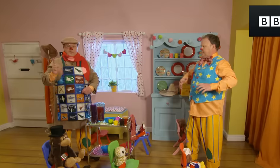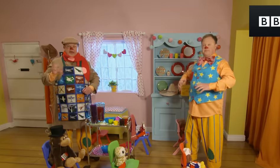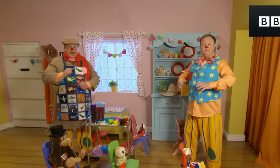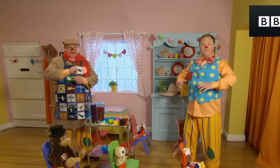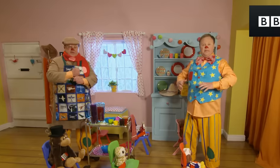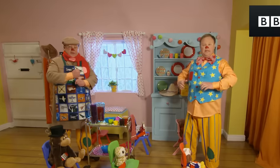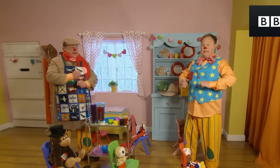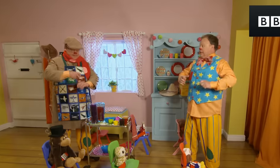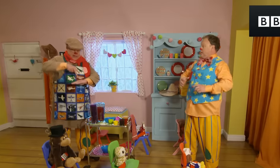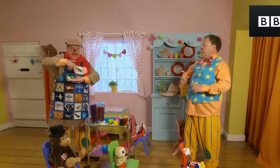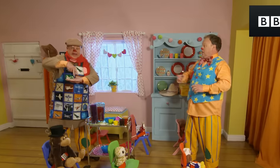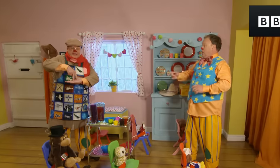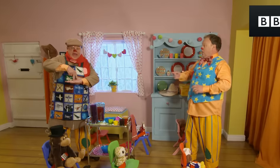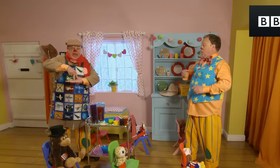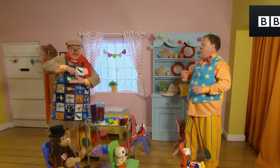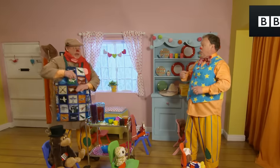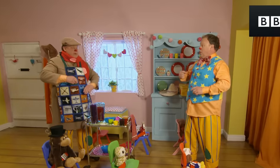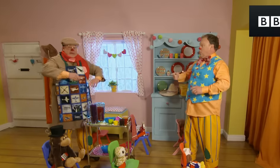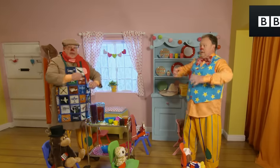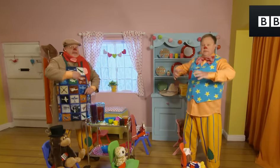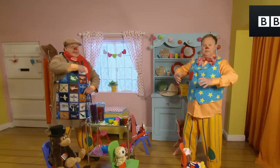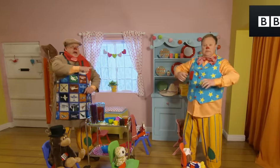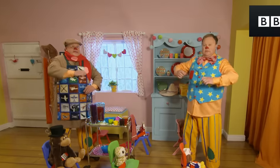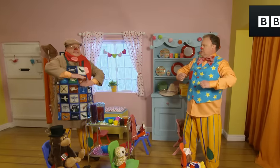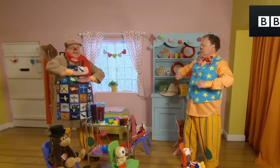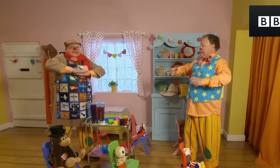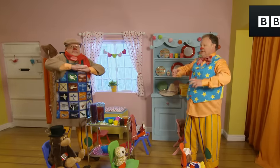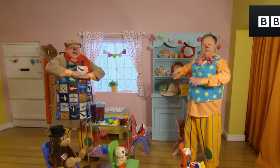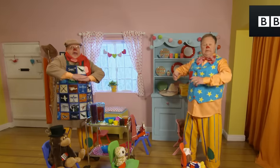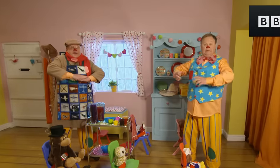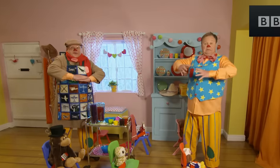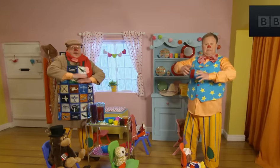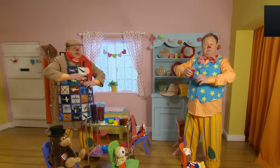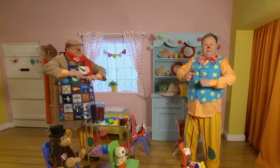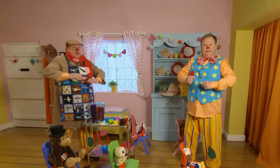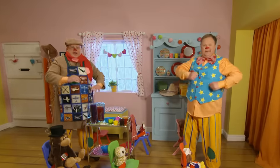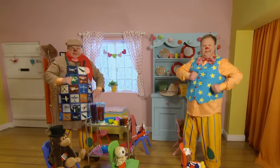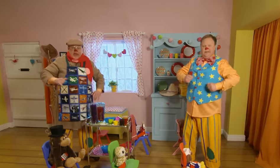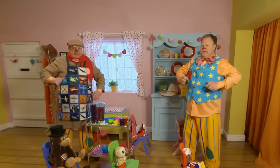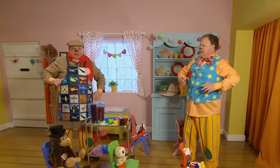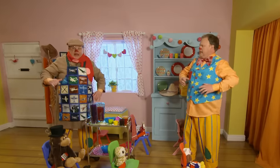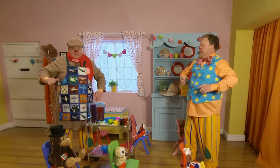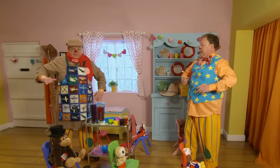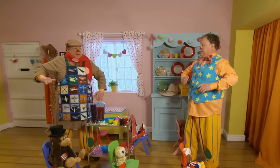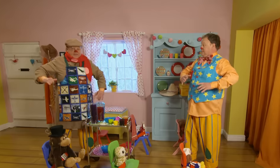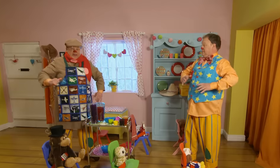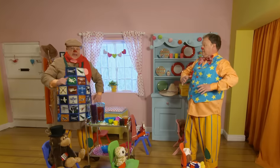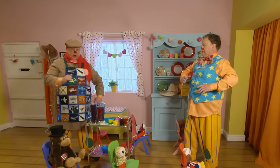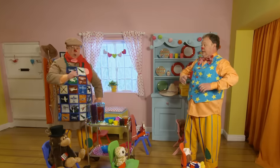What are you doing standing there? Go and sit down. The aeroplane's about to take